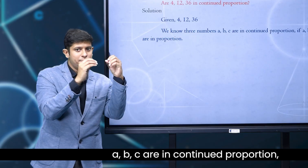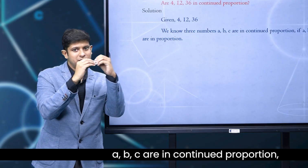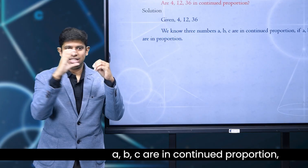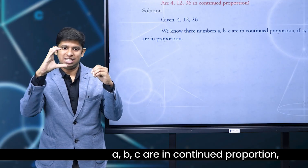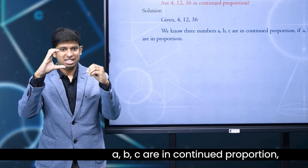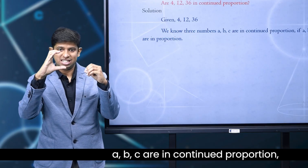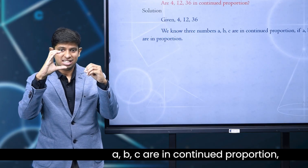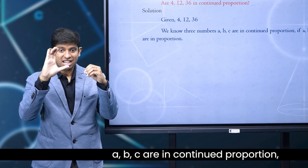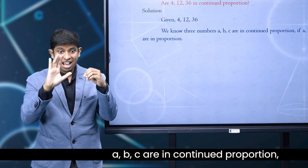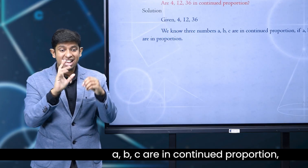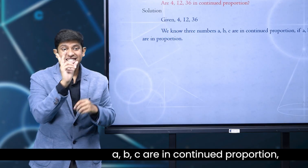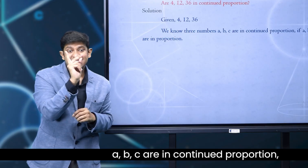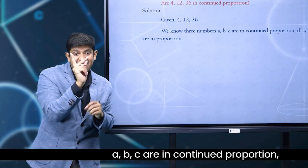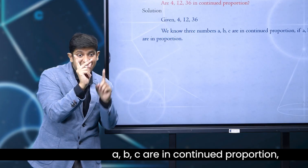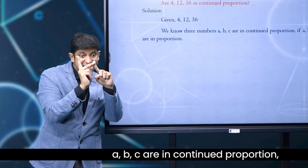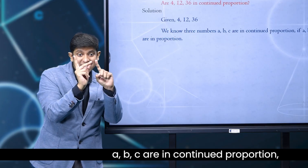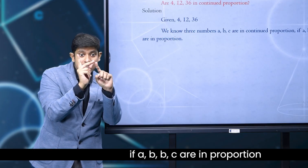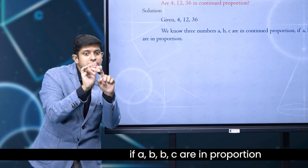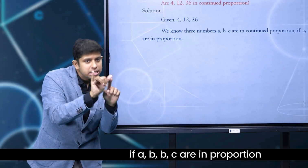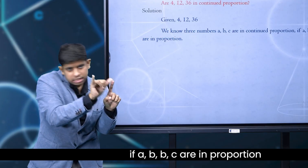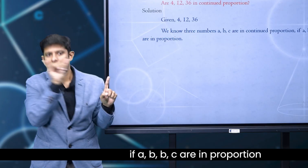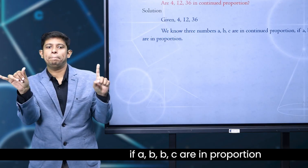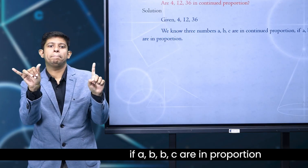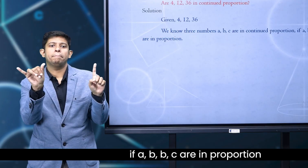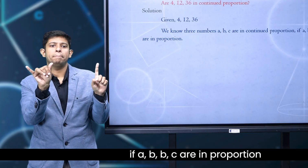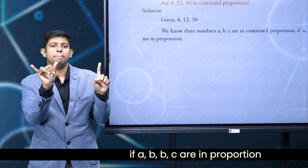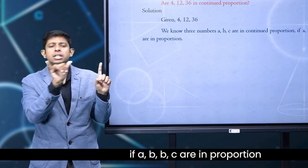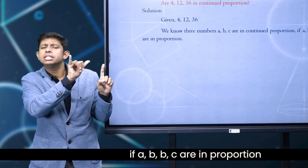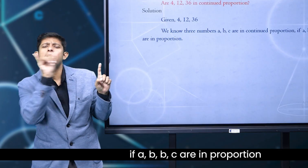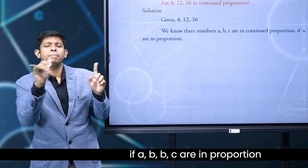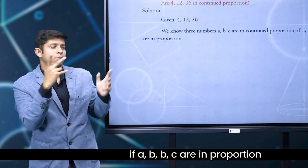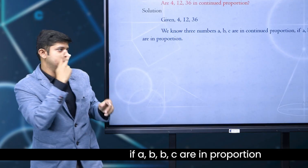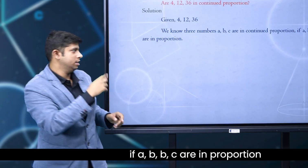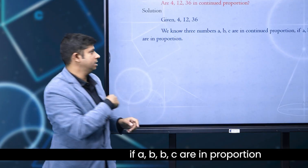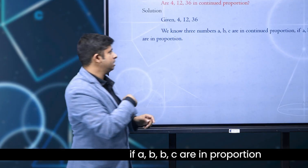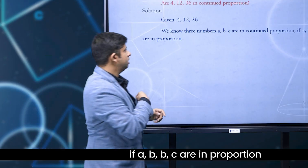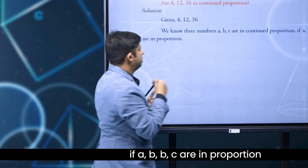C are in continued proportion if A, B, B, C are in proportion.